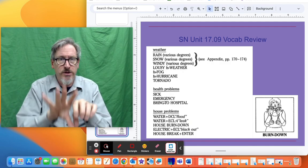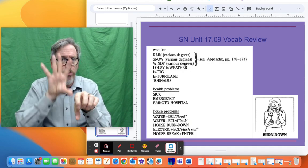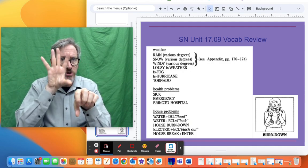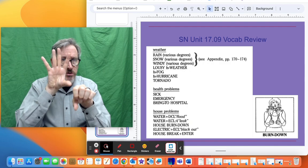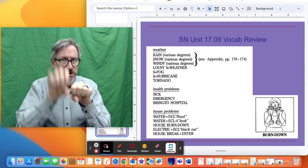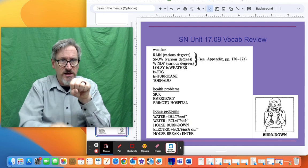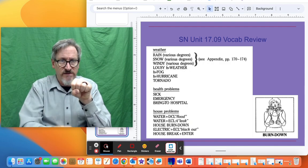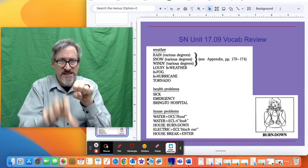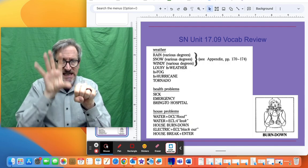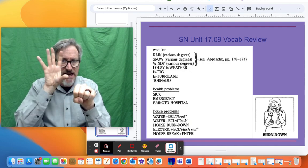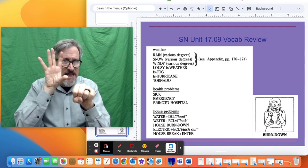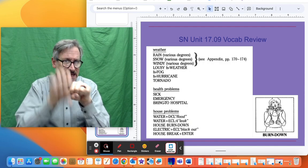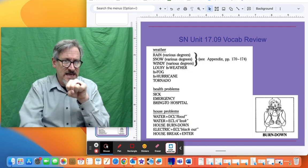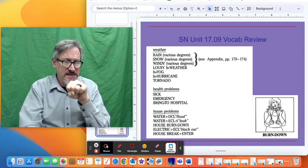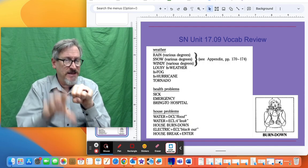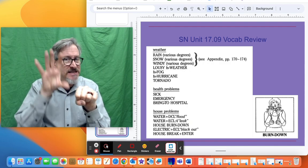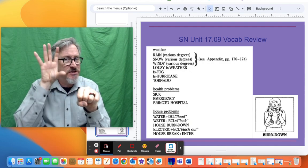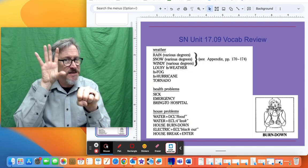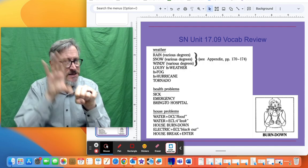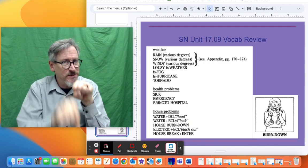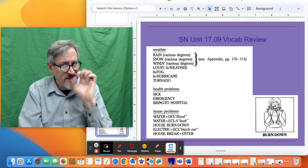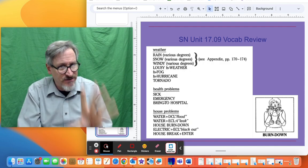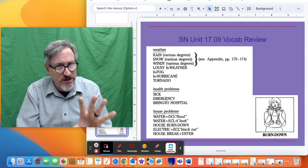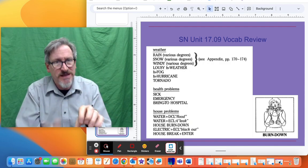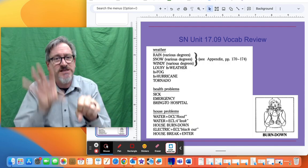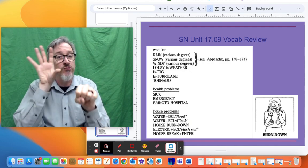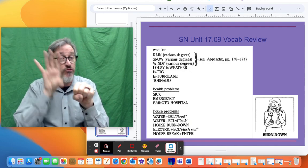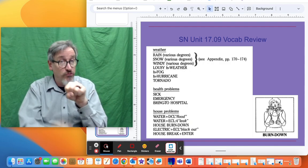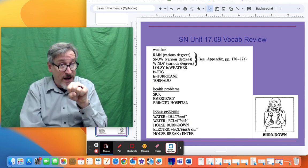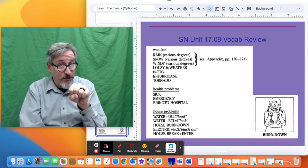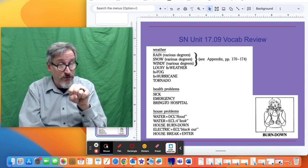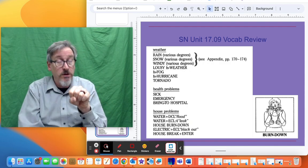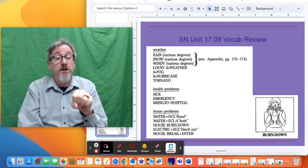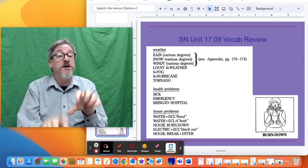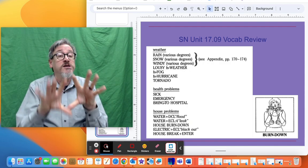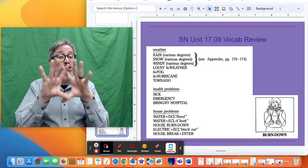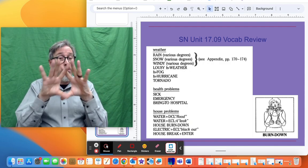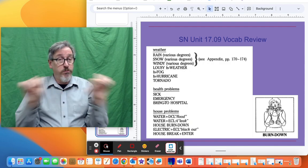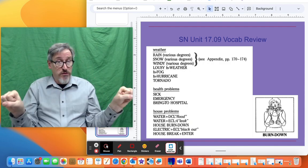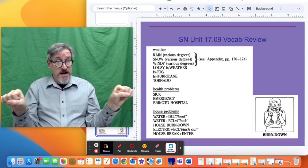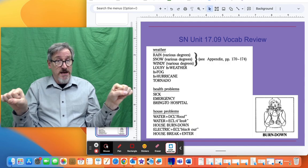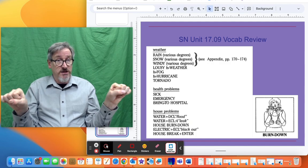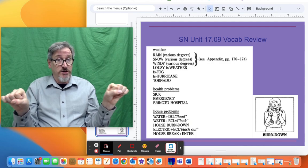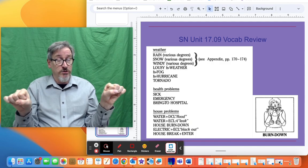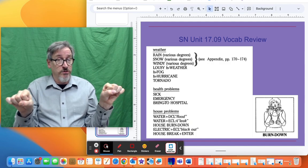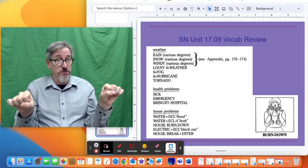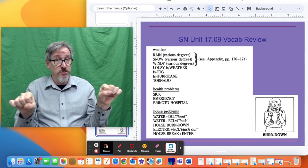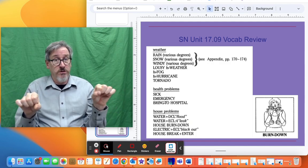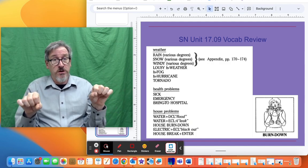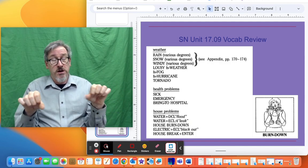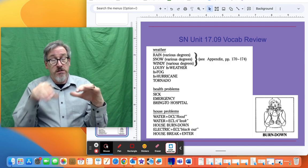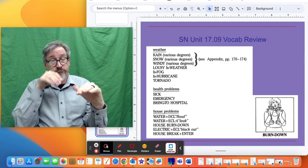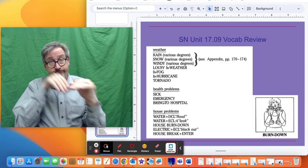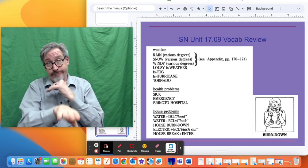You wouldn't, I've seen this, but this specifically means like rape. So break into,